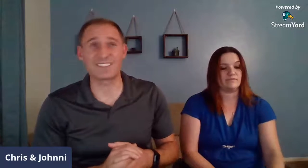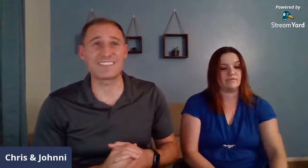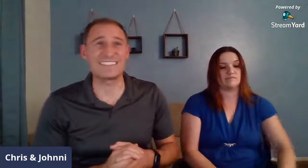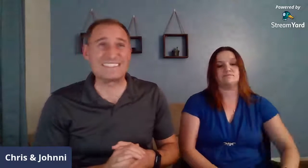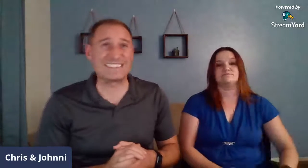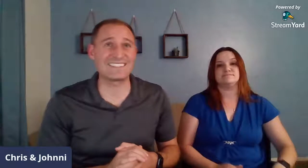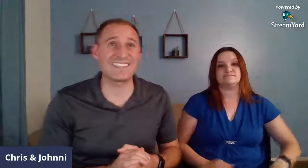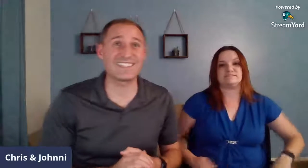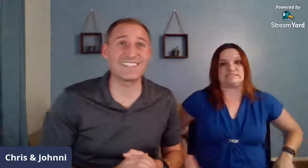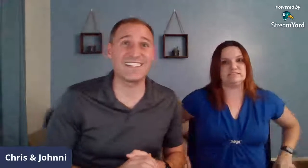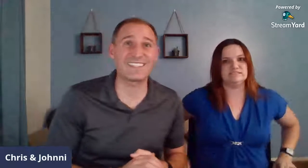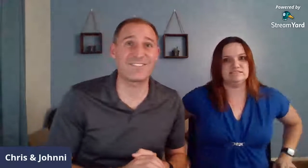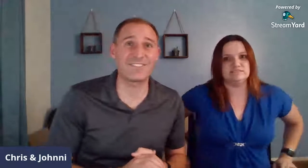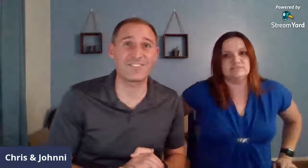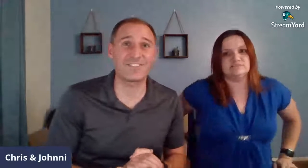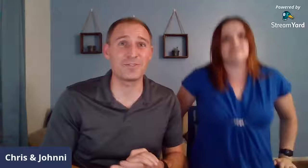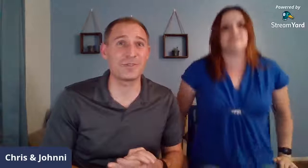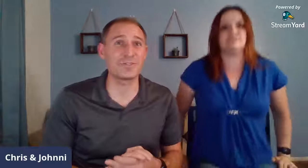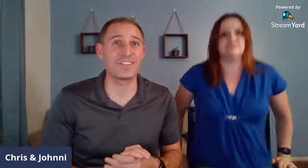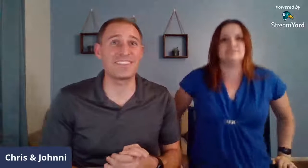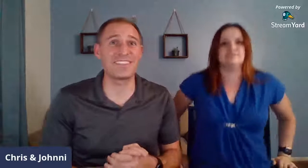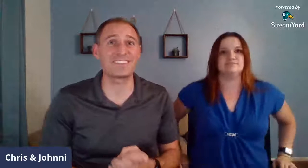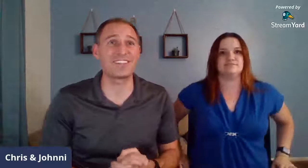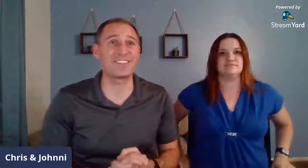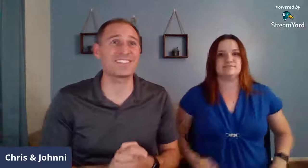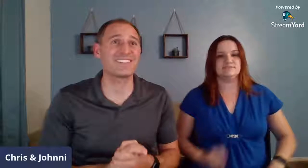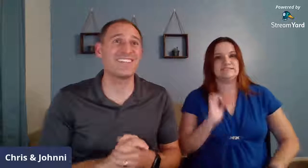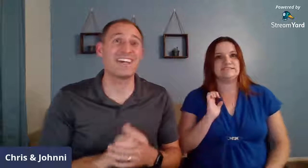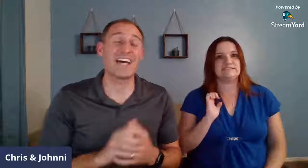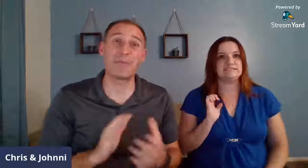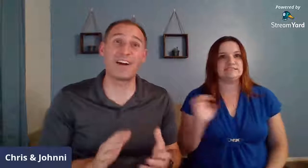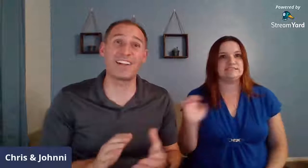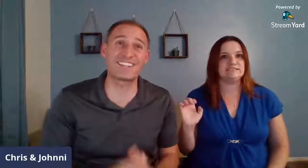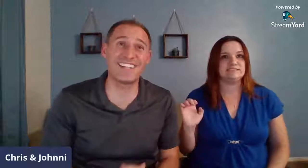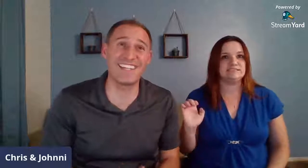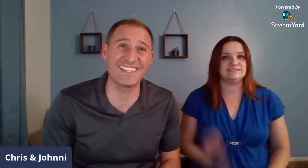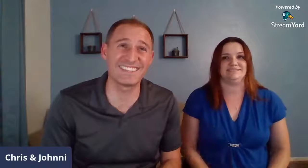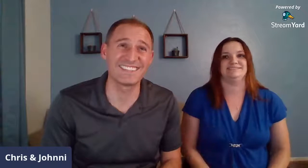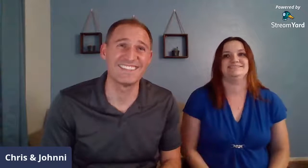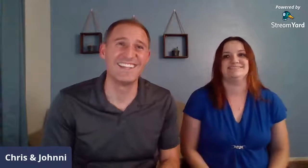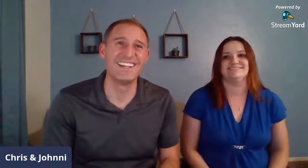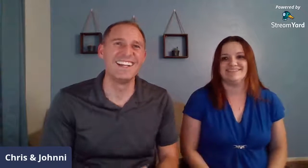pushing 10 o'clock Ugh. for you people on the East Coast. I apologize.